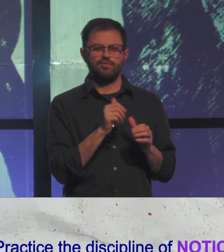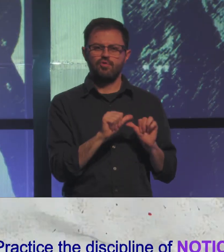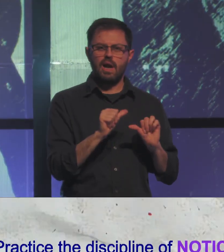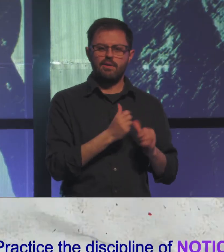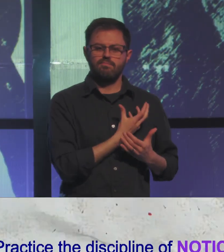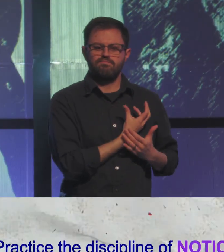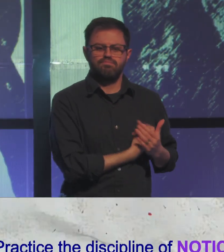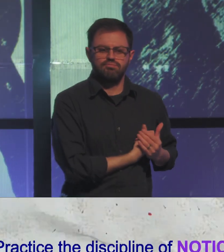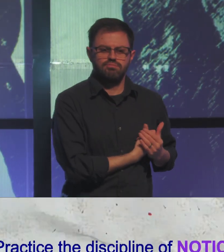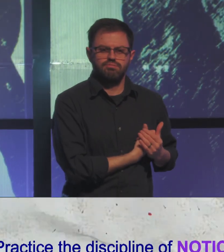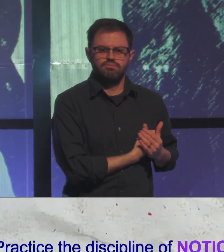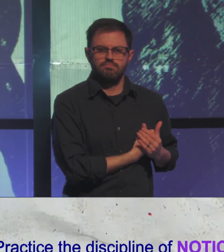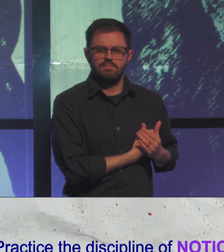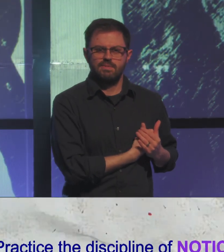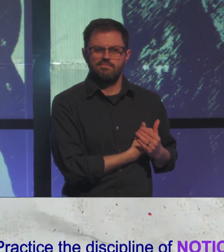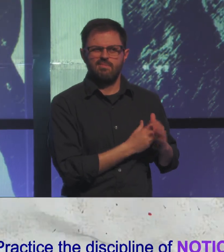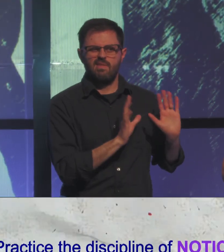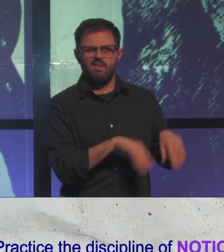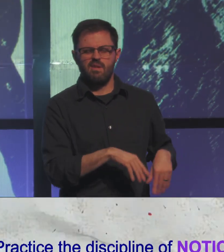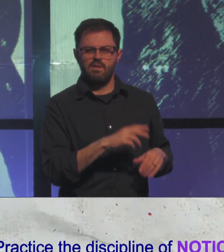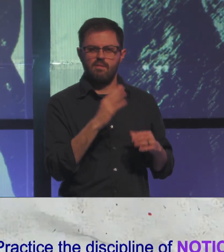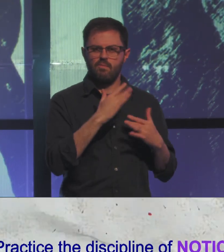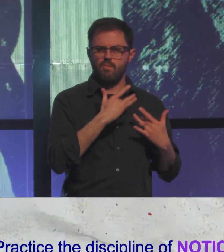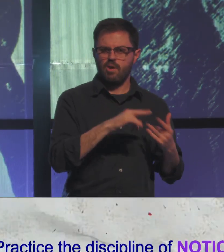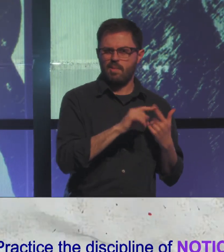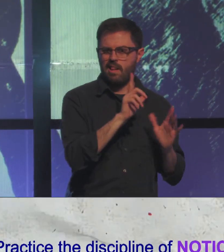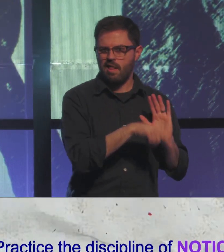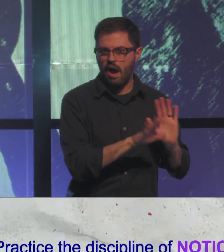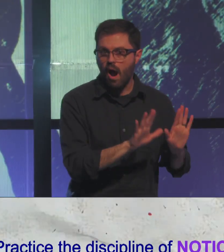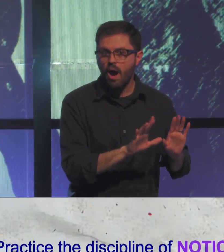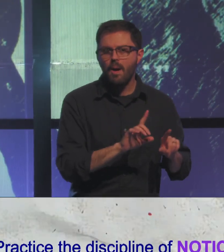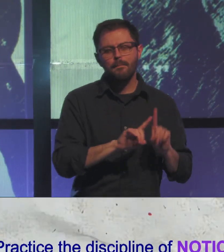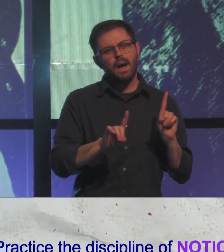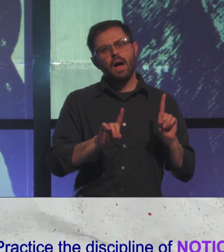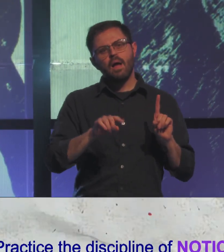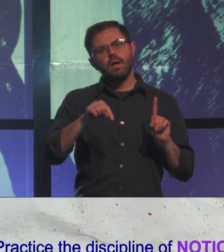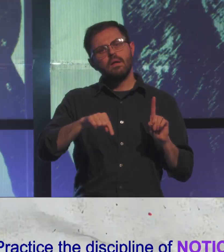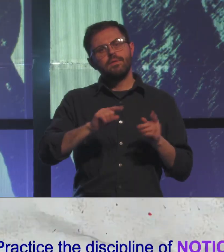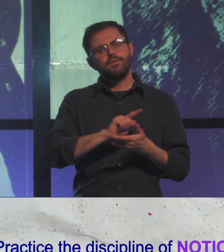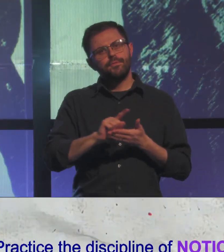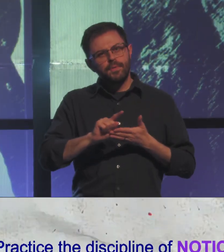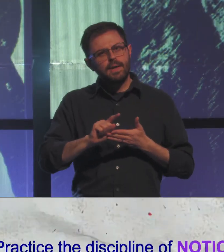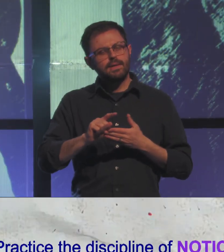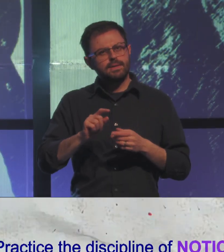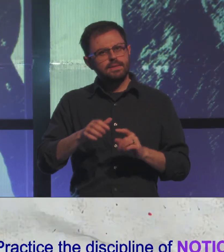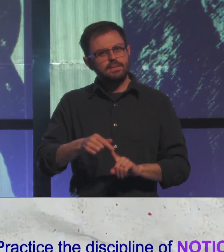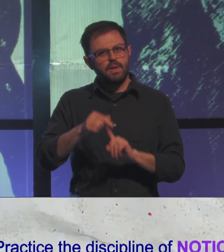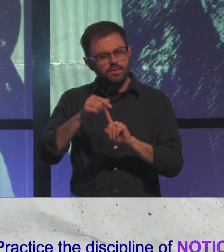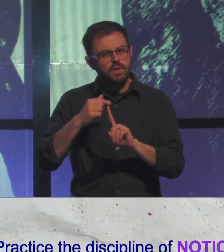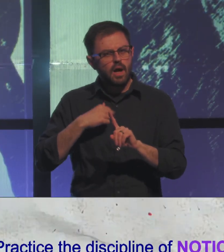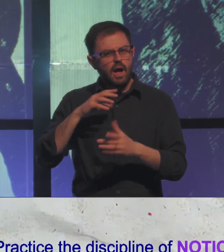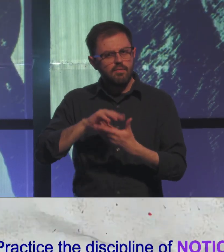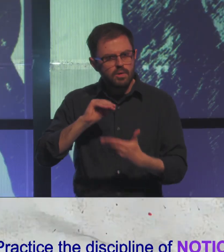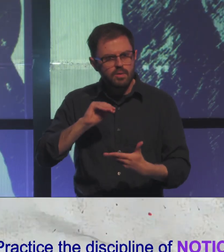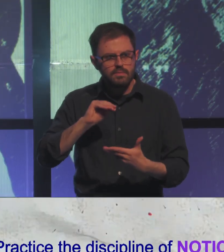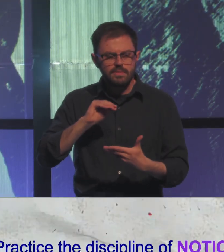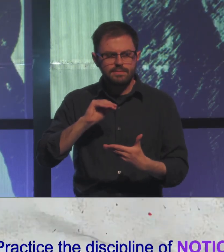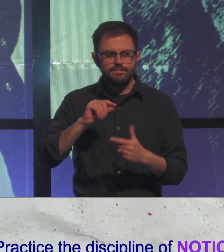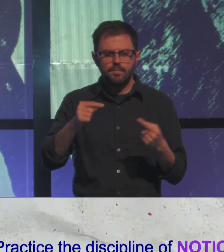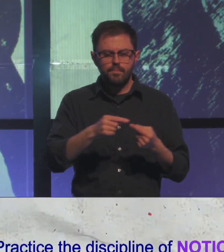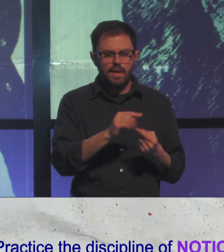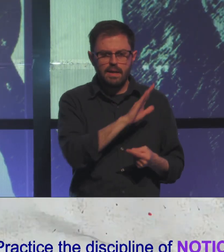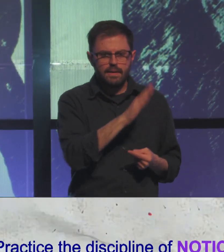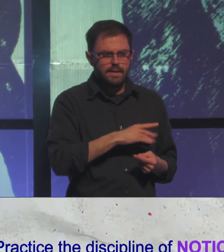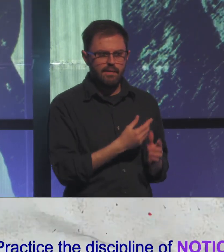I have learned, especially in this last week, is that pain doesn't just go away. It'll show up. It'll show up. And